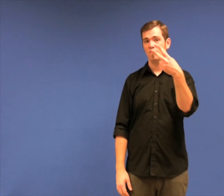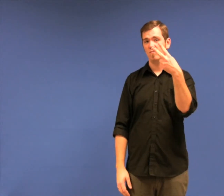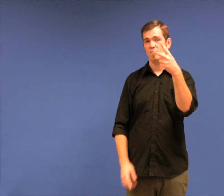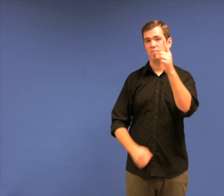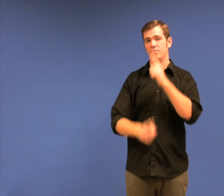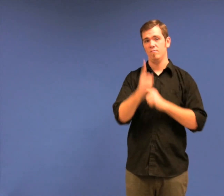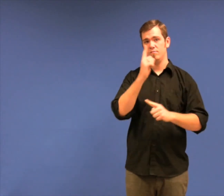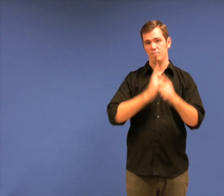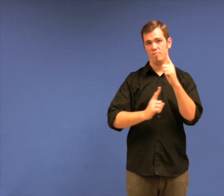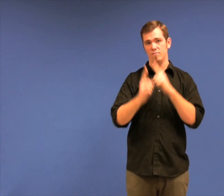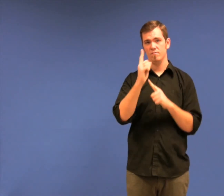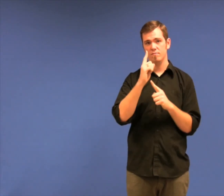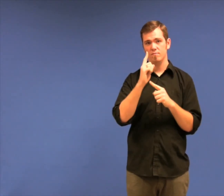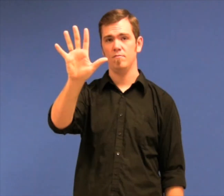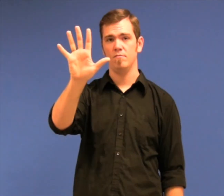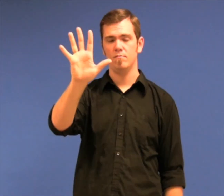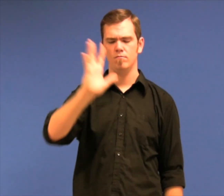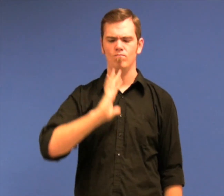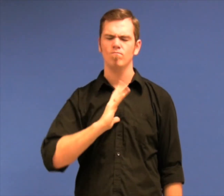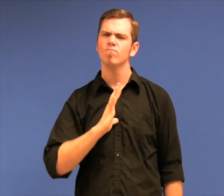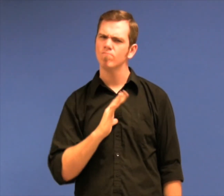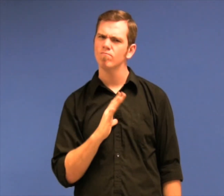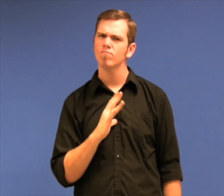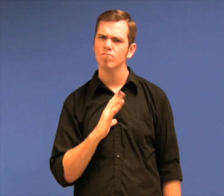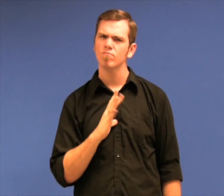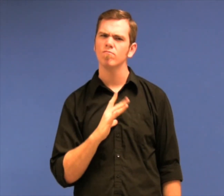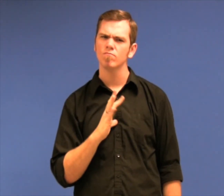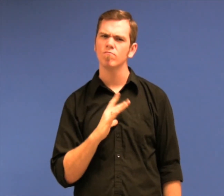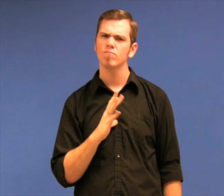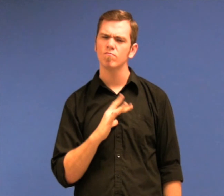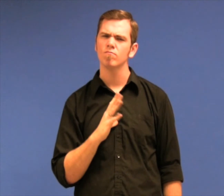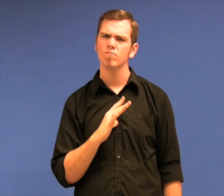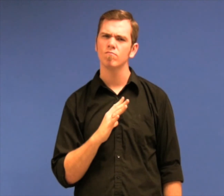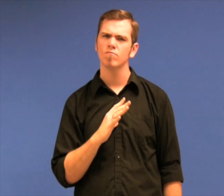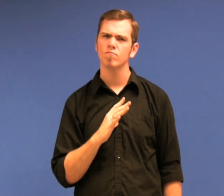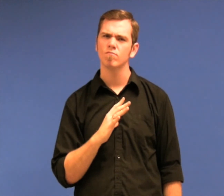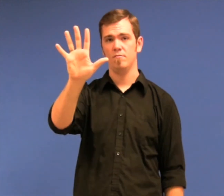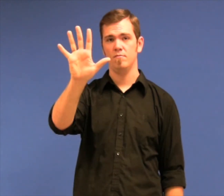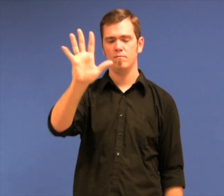is, there are actually two signs for cool. The first one is cool, and the second one